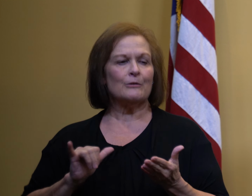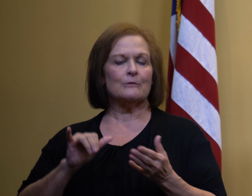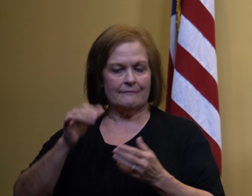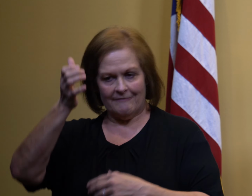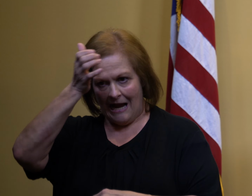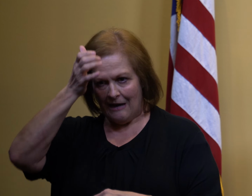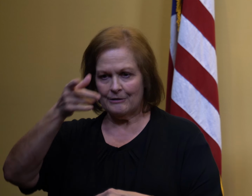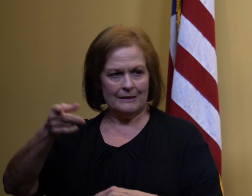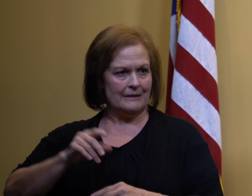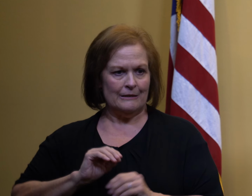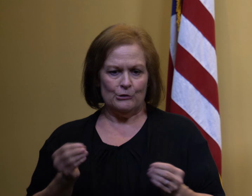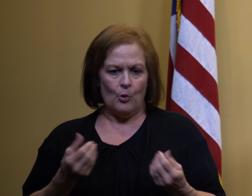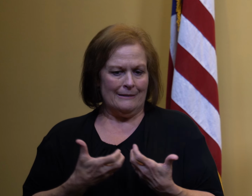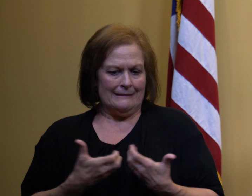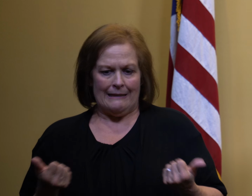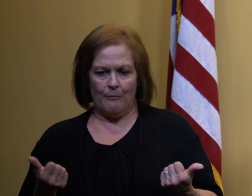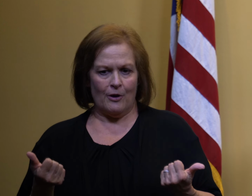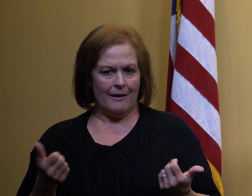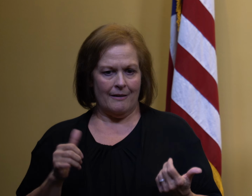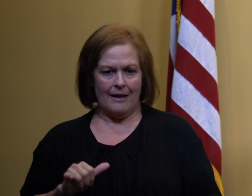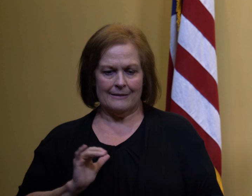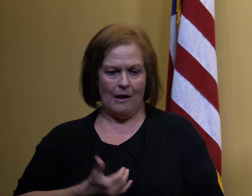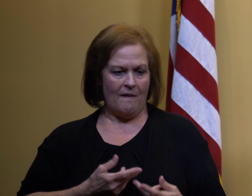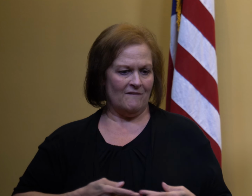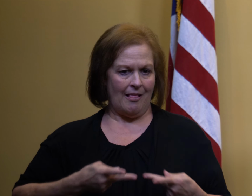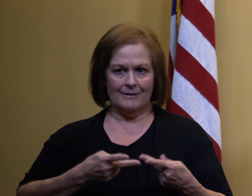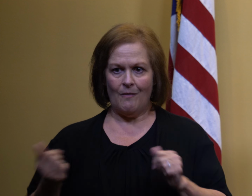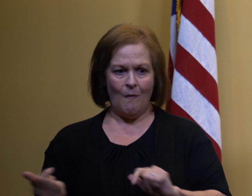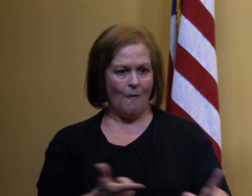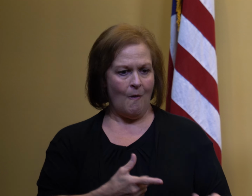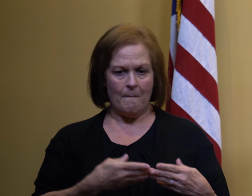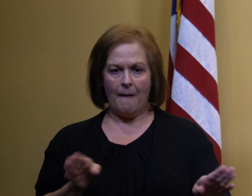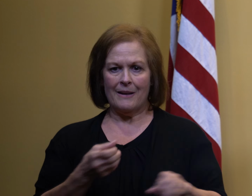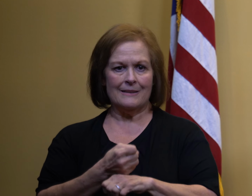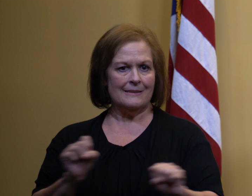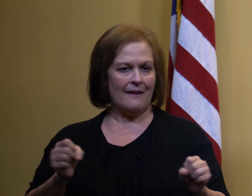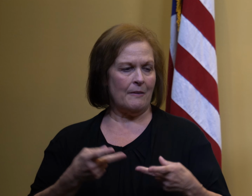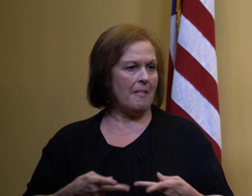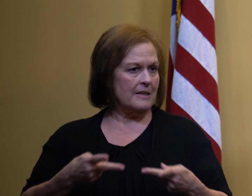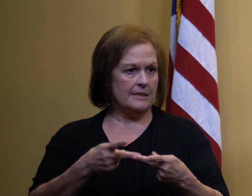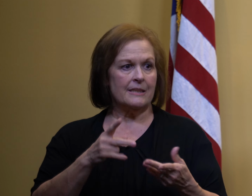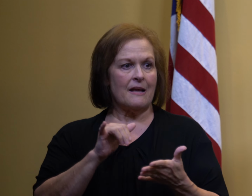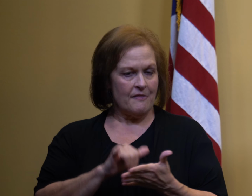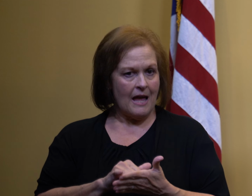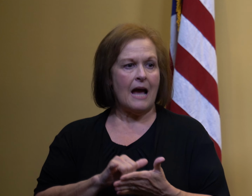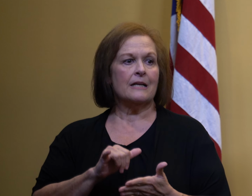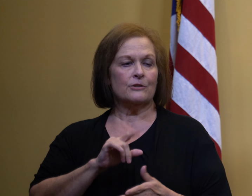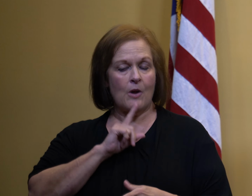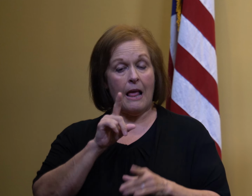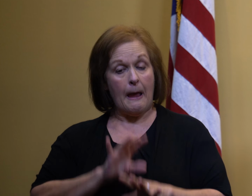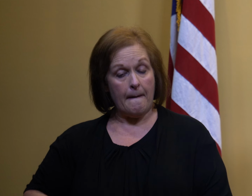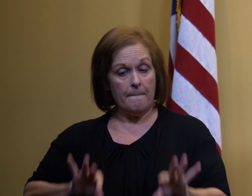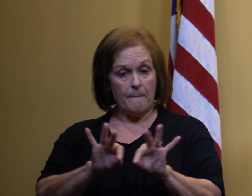department. There is no separate for fire. It's our facilities, and yes, it is our public safety facilities, which are very much